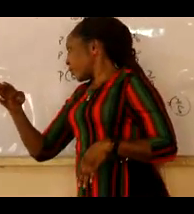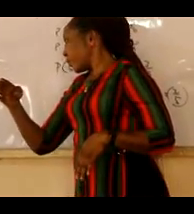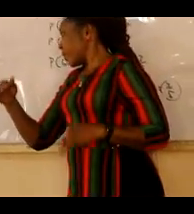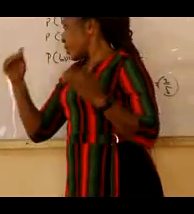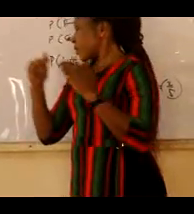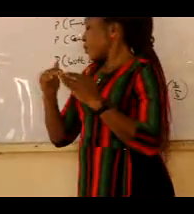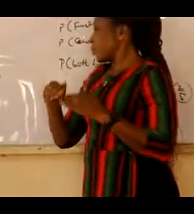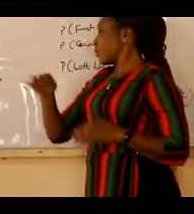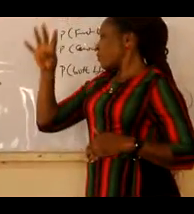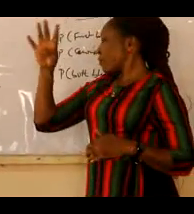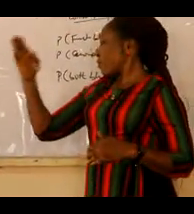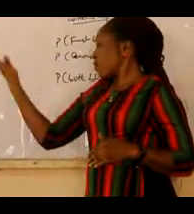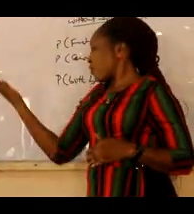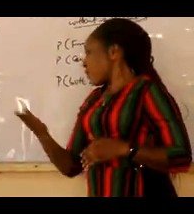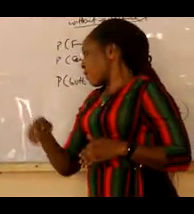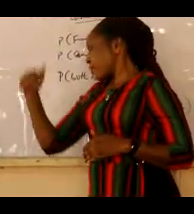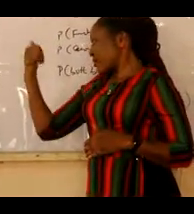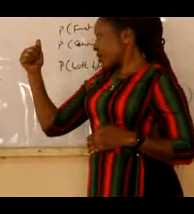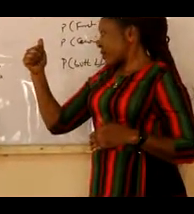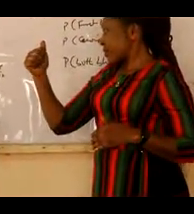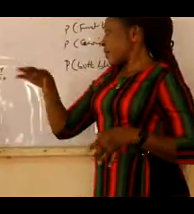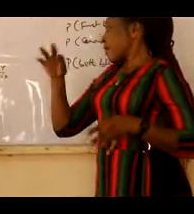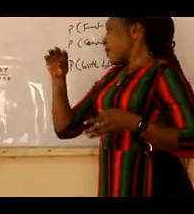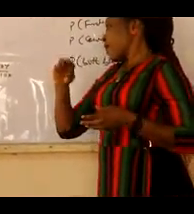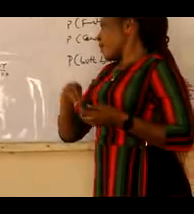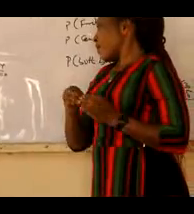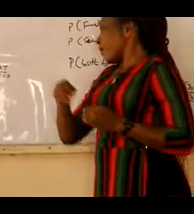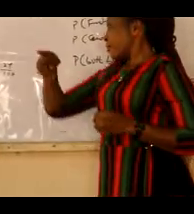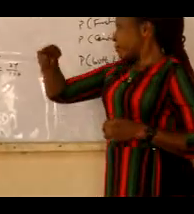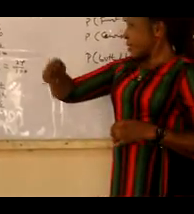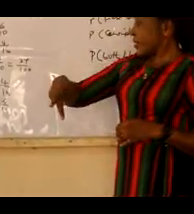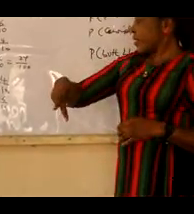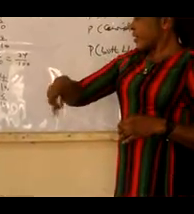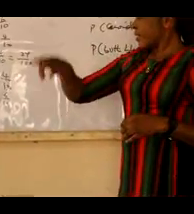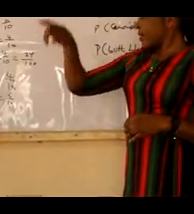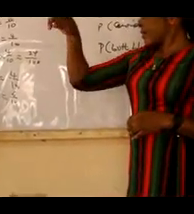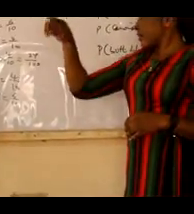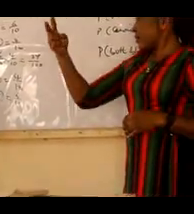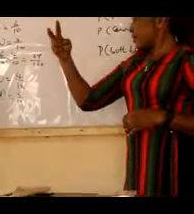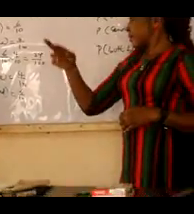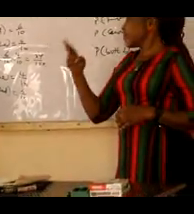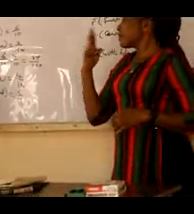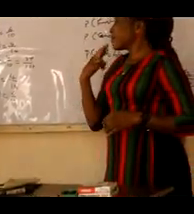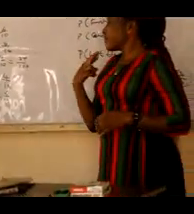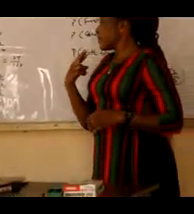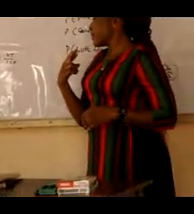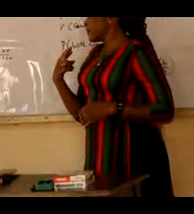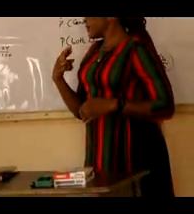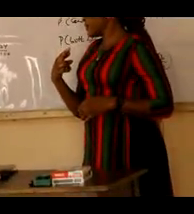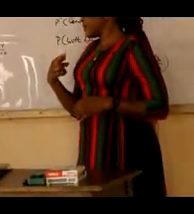red equals 6 over 10. P, wash it,